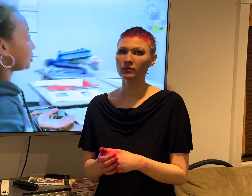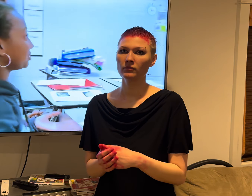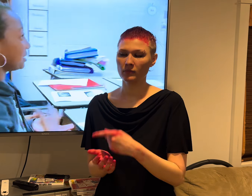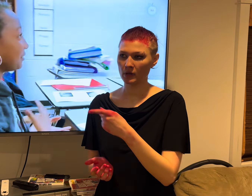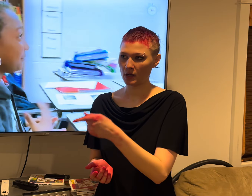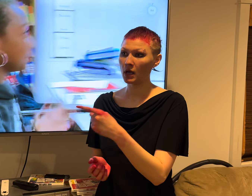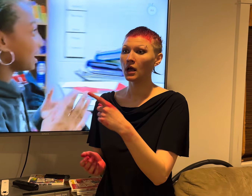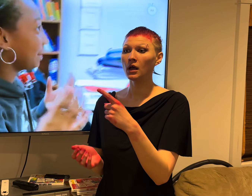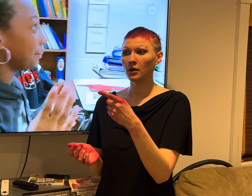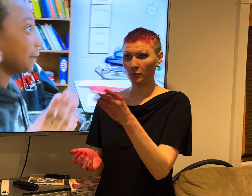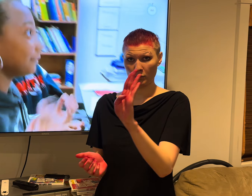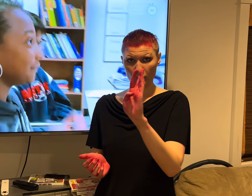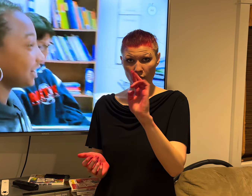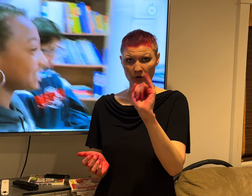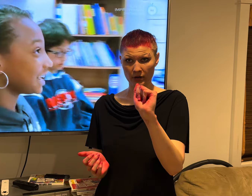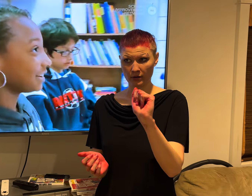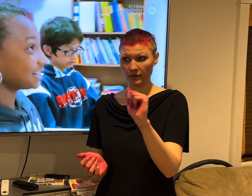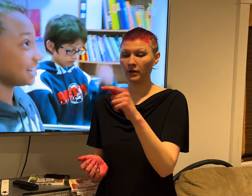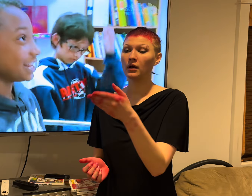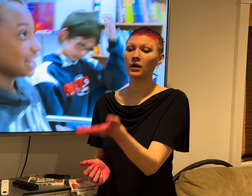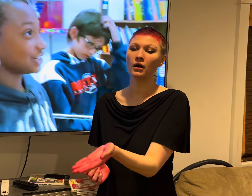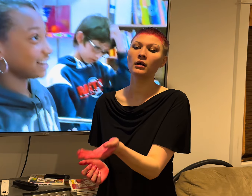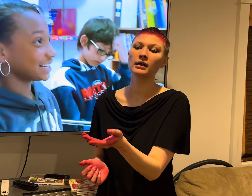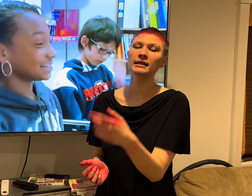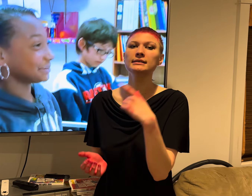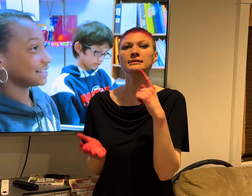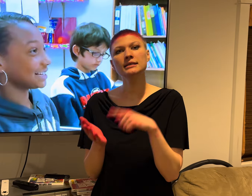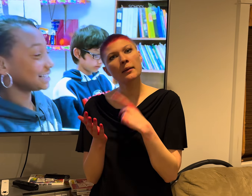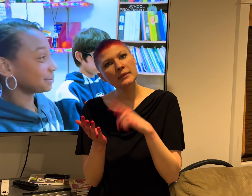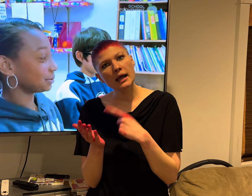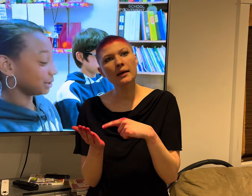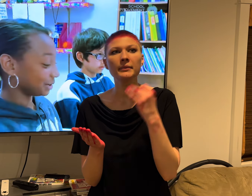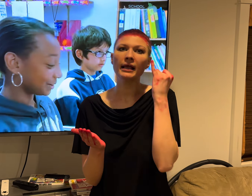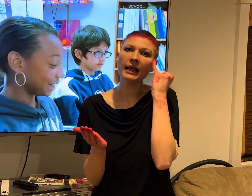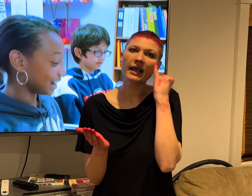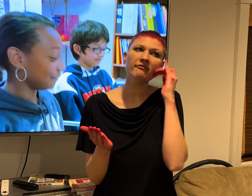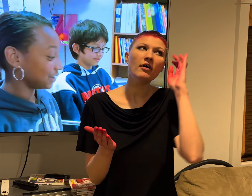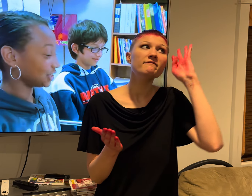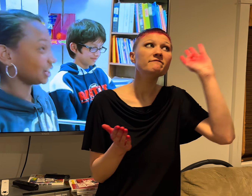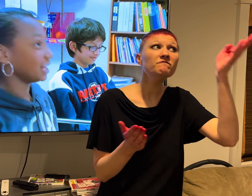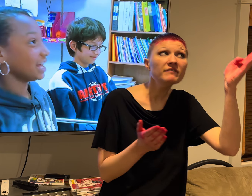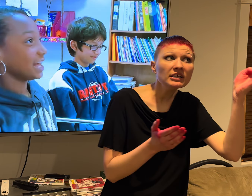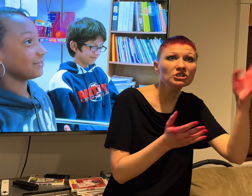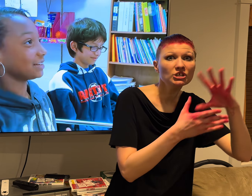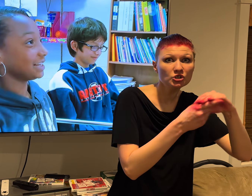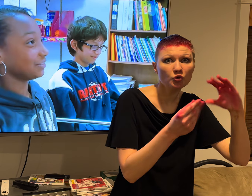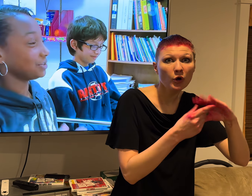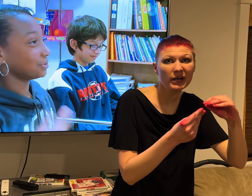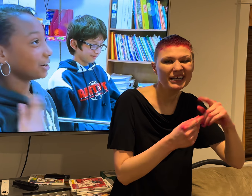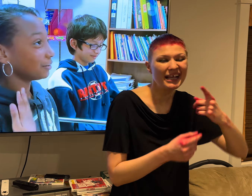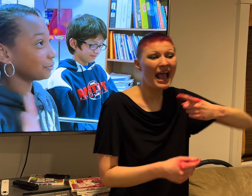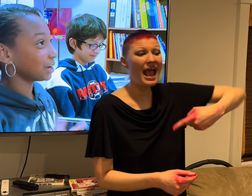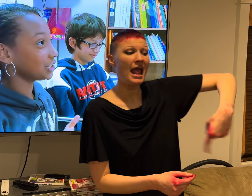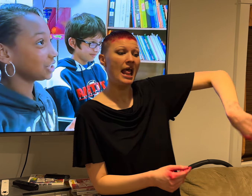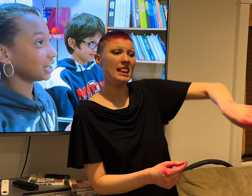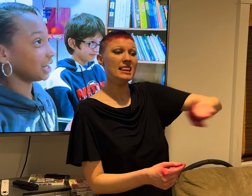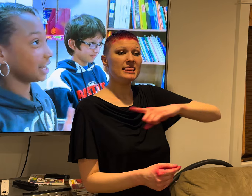usually about fairy tales and dragons and princesses, but when you read nonfiction, it really gives you more information and